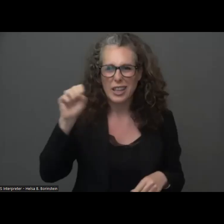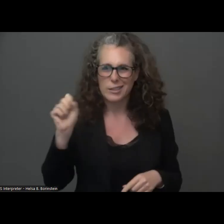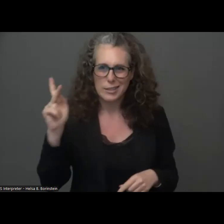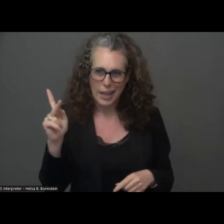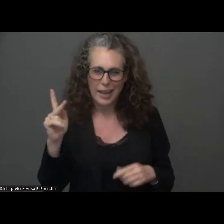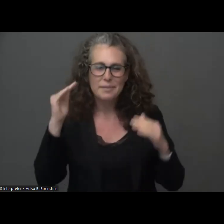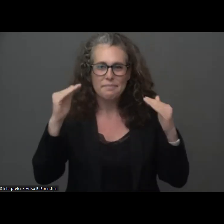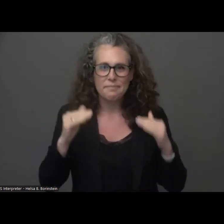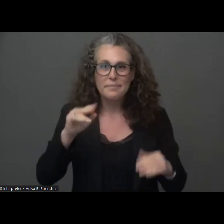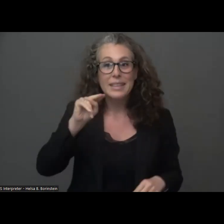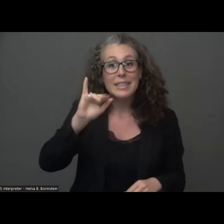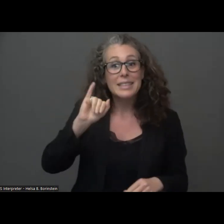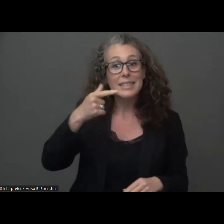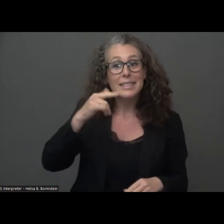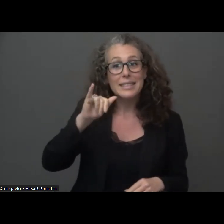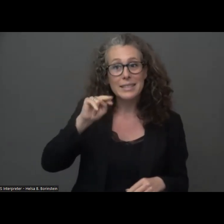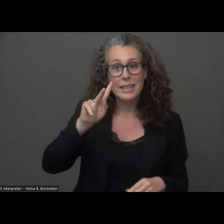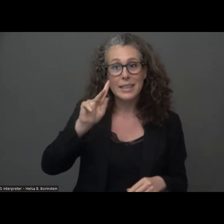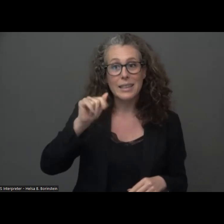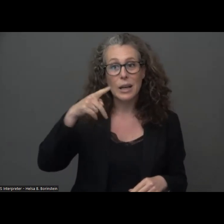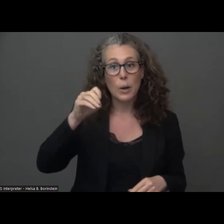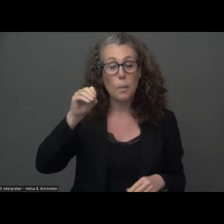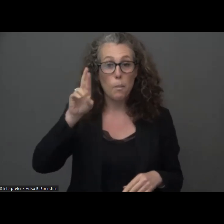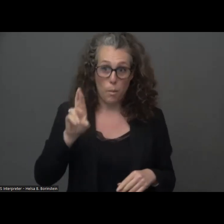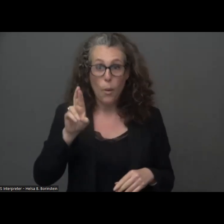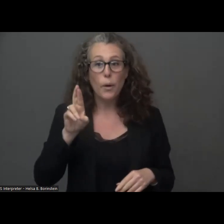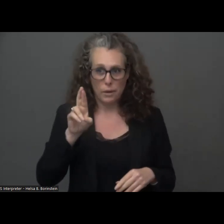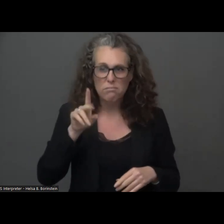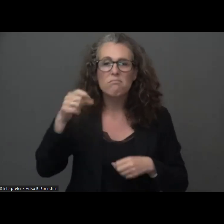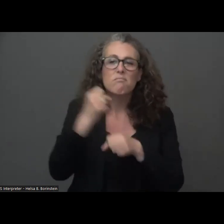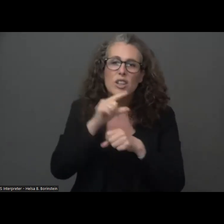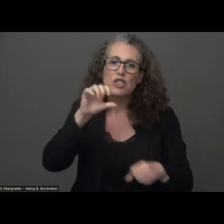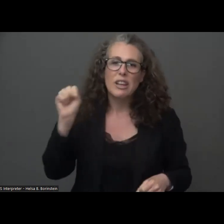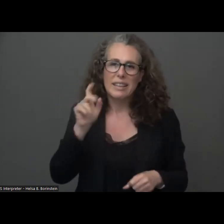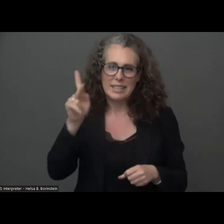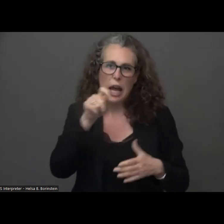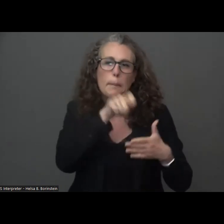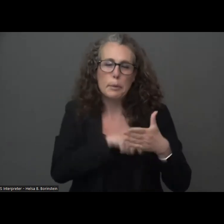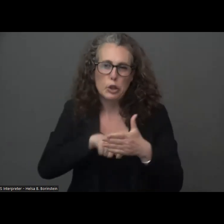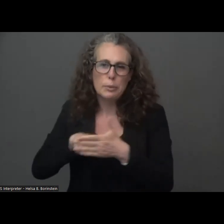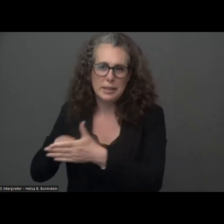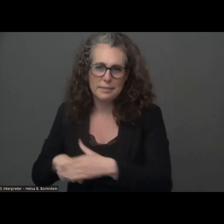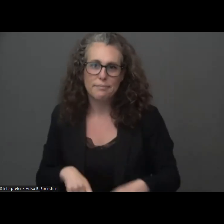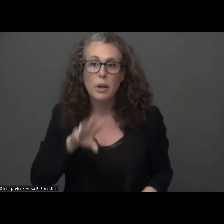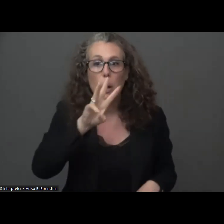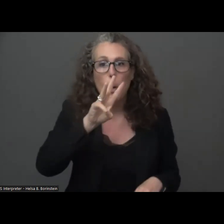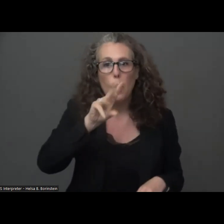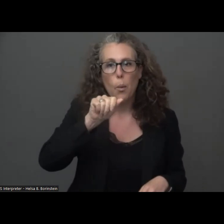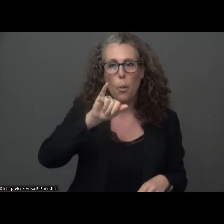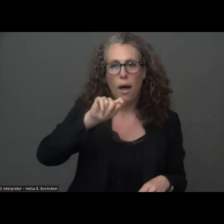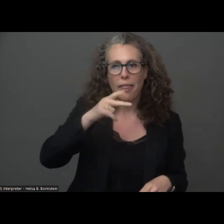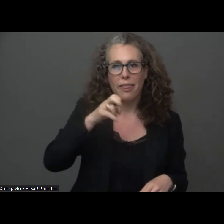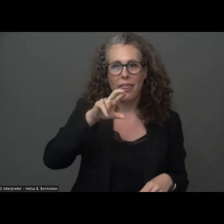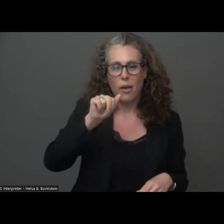President, Strategy, Systems and Process, GSK Procurement. We have Waithera Mwai, Head of Communication